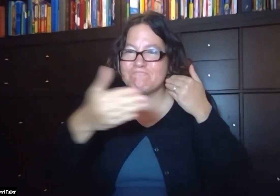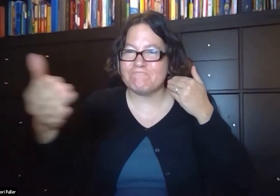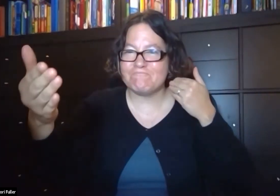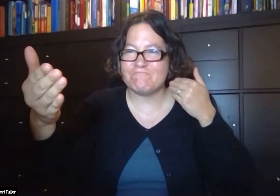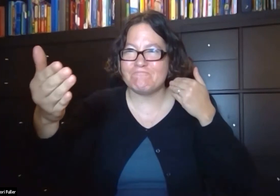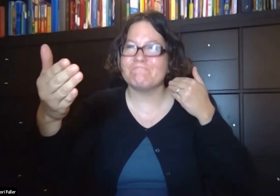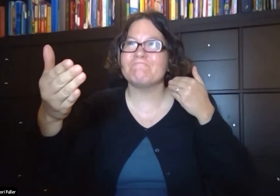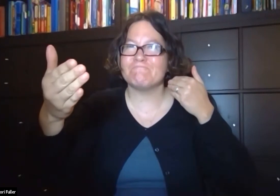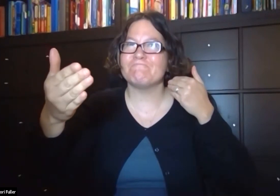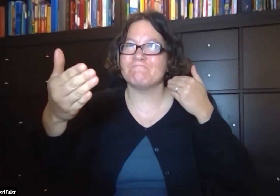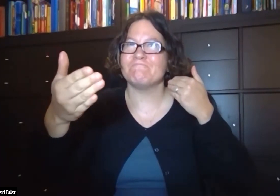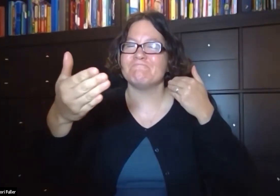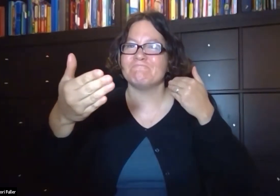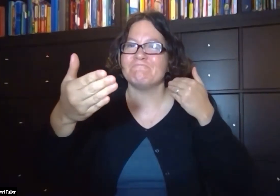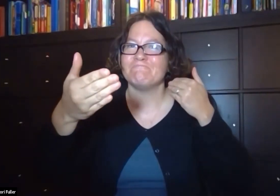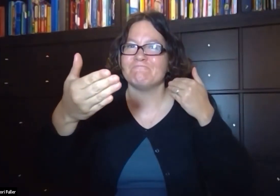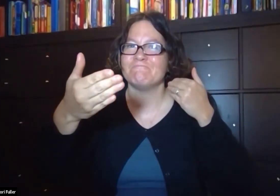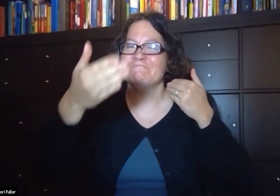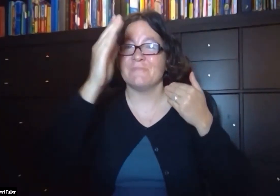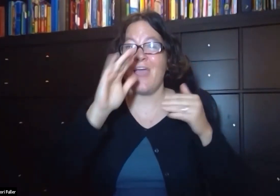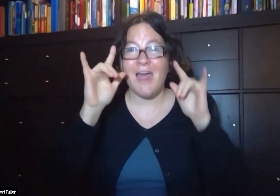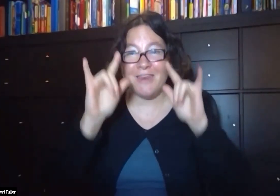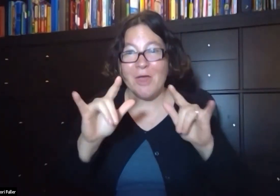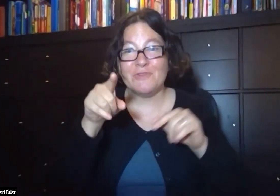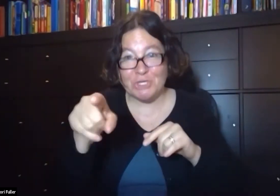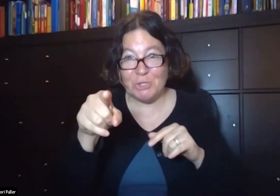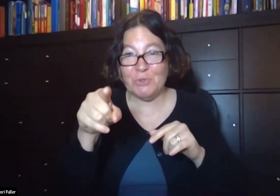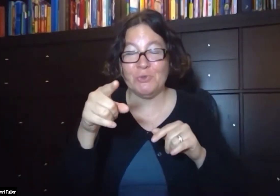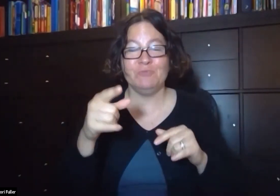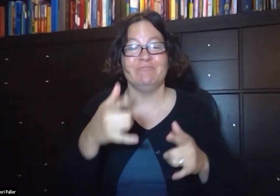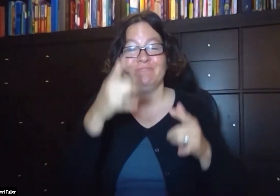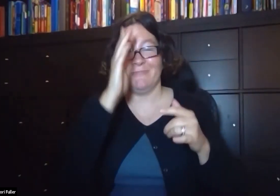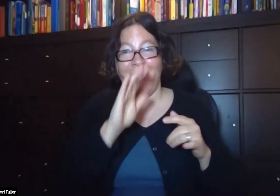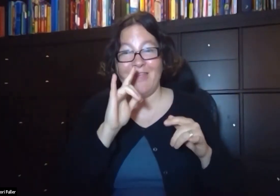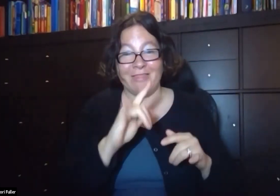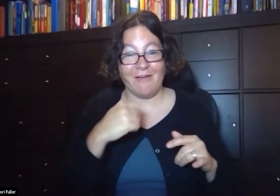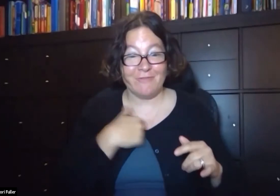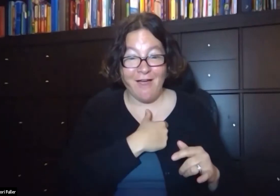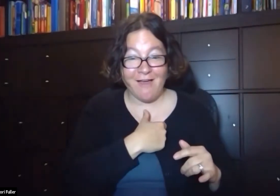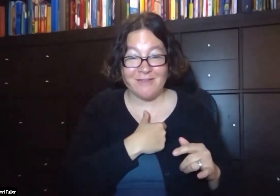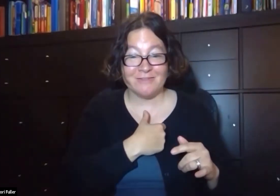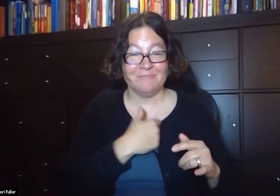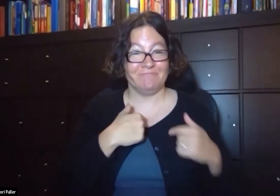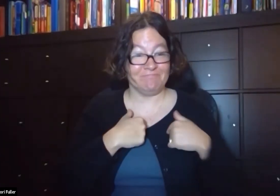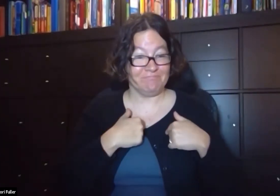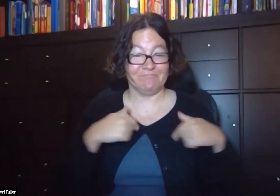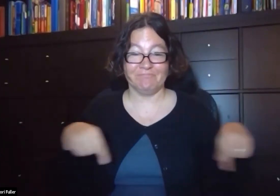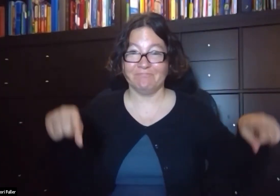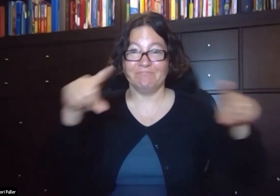I hope that you choose a life of inspiration and renewal. God loves